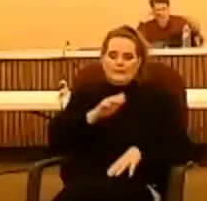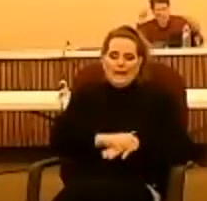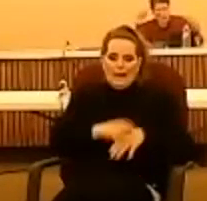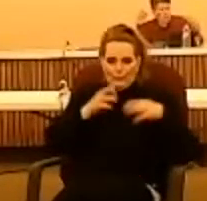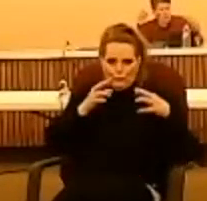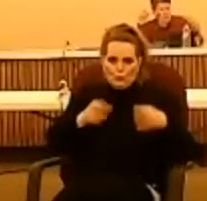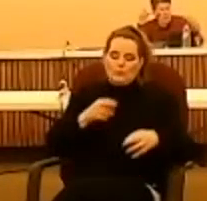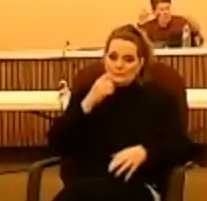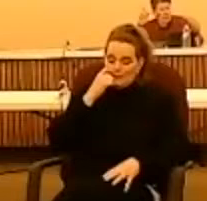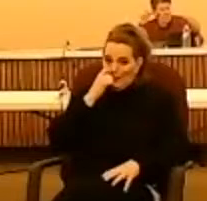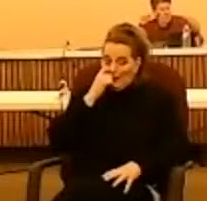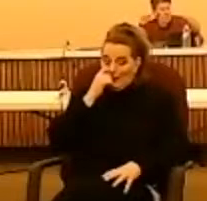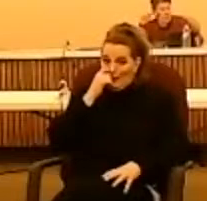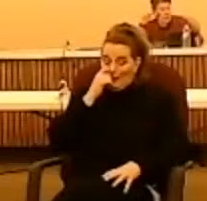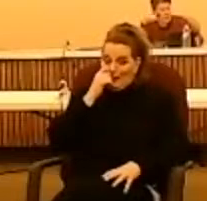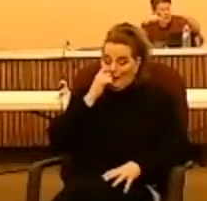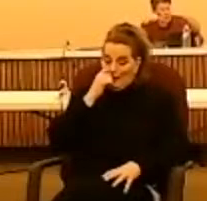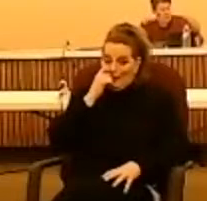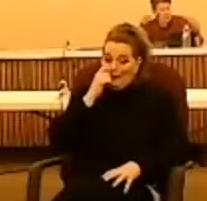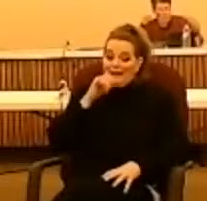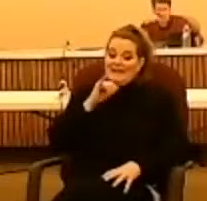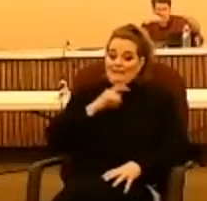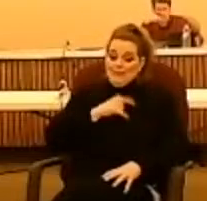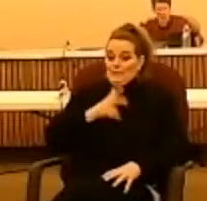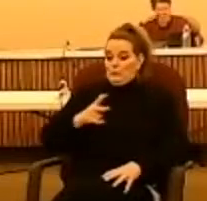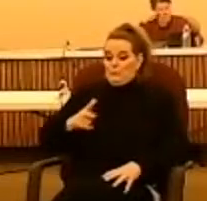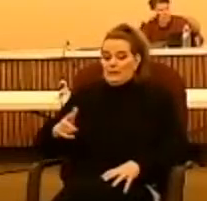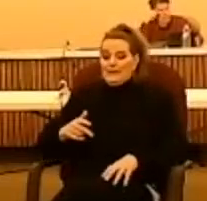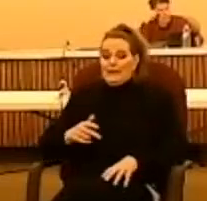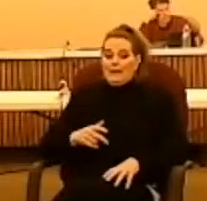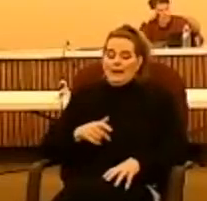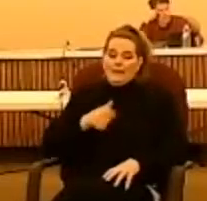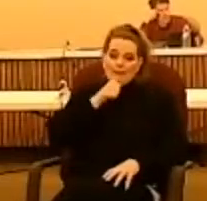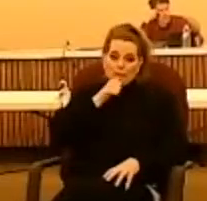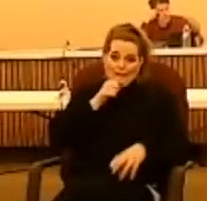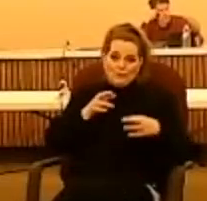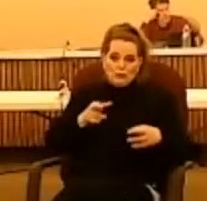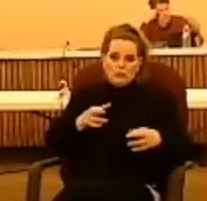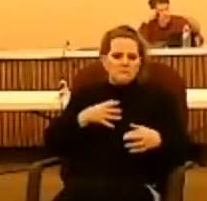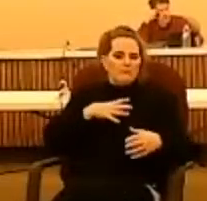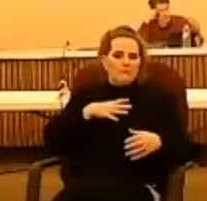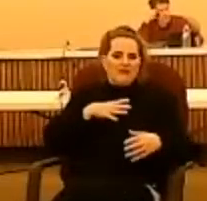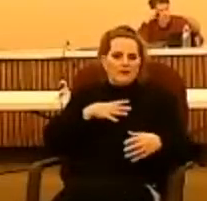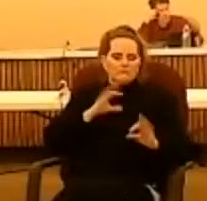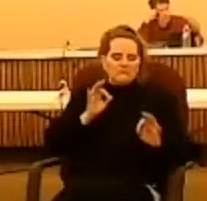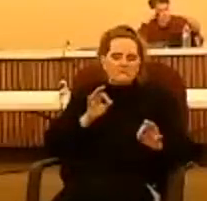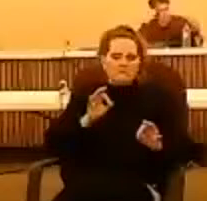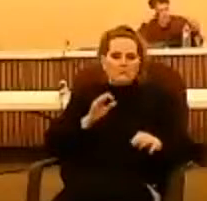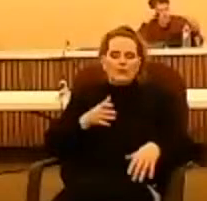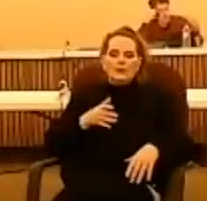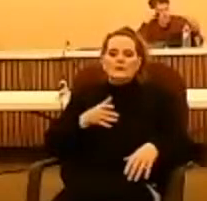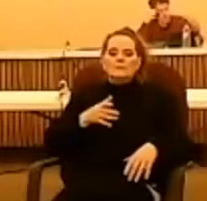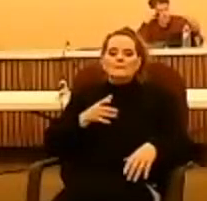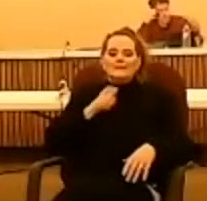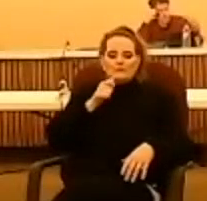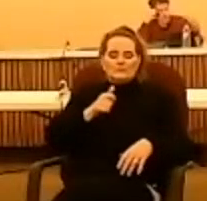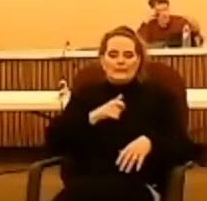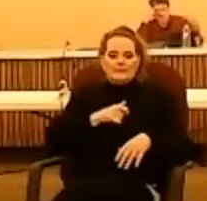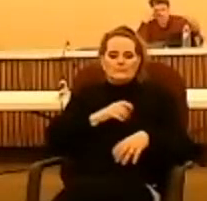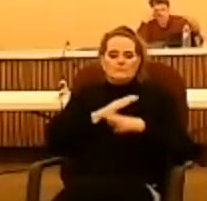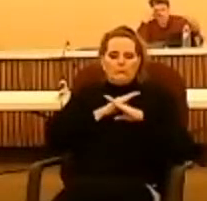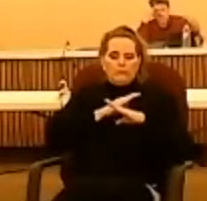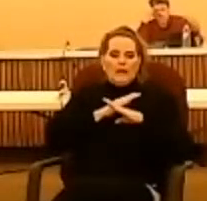in other words, if they want to have parking on their private road, that's okay, as long as they're not obstructing